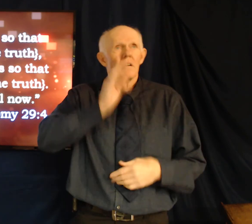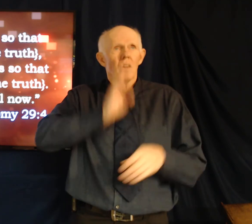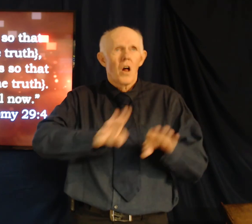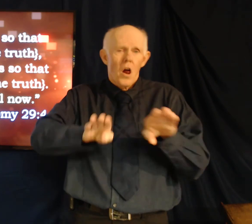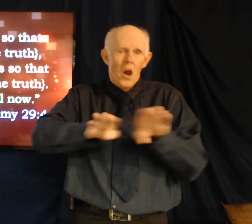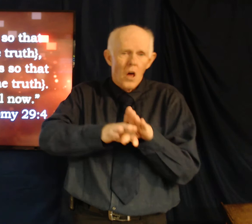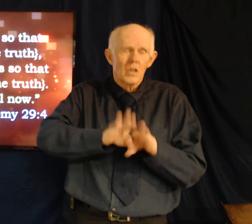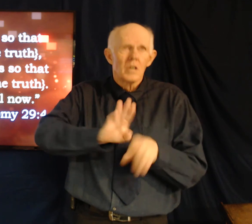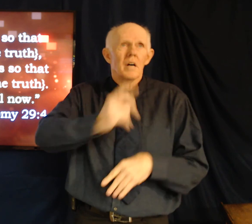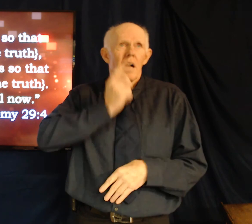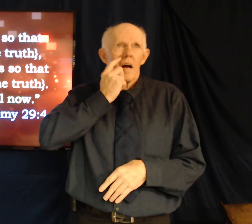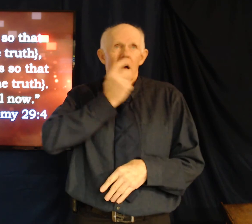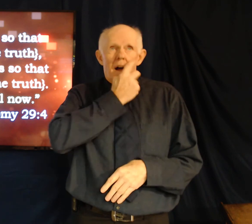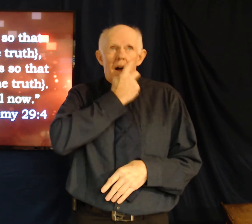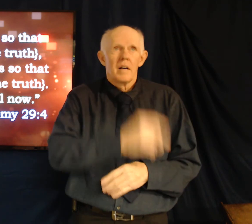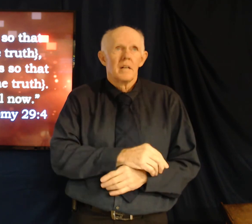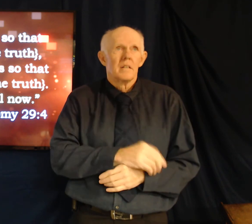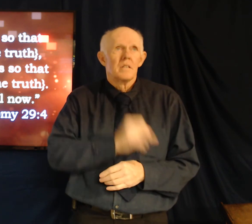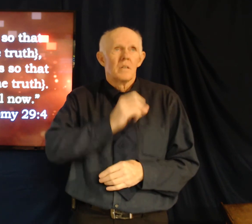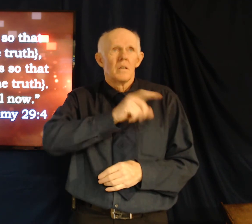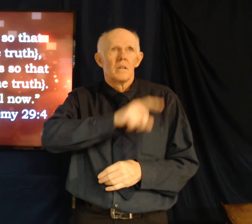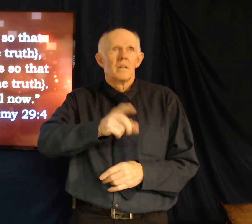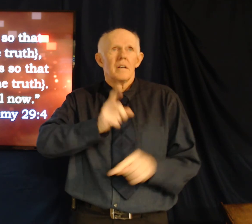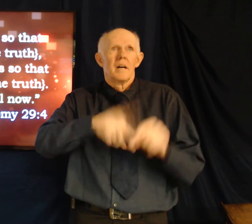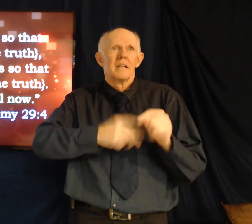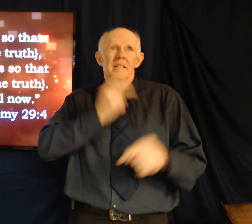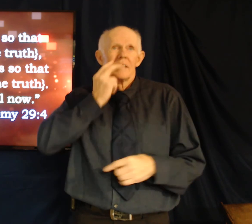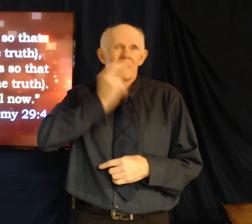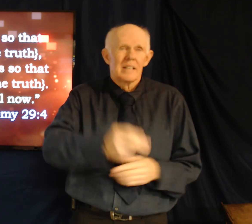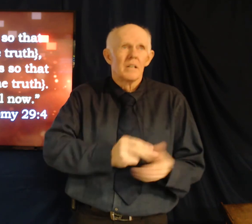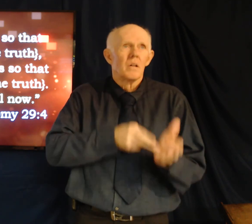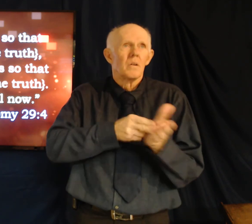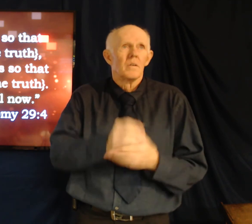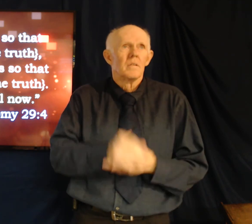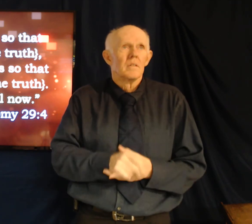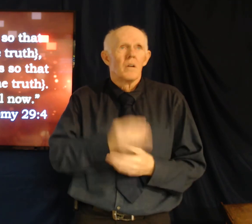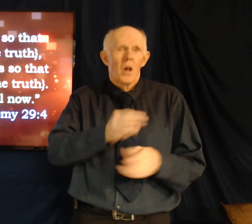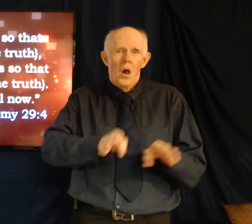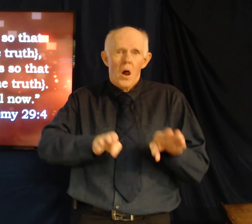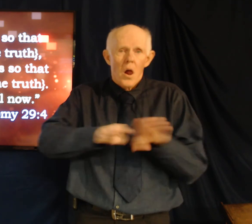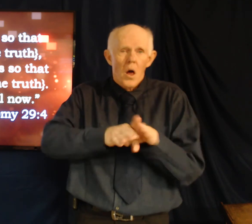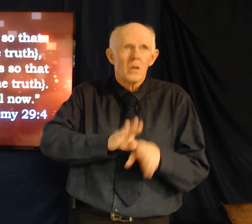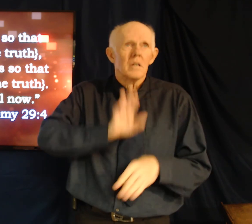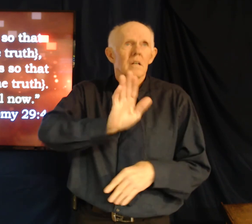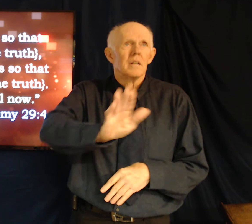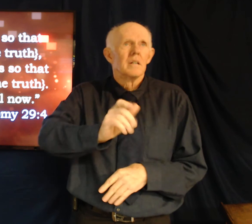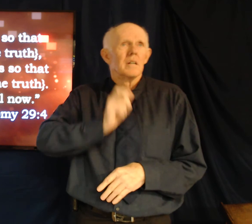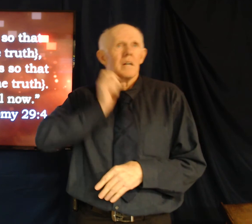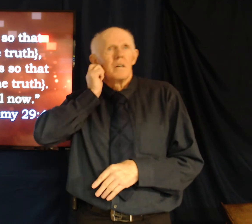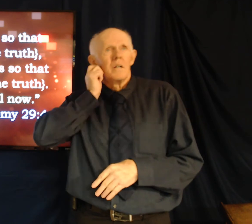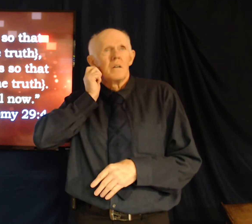God closed their eyes so that they could not see the truth. And God closed their ears